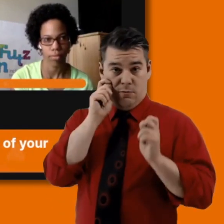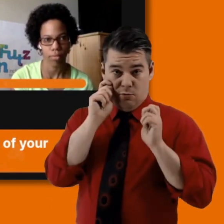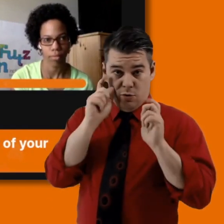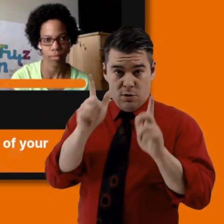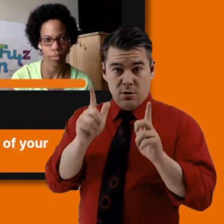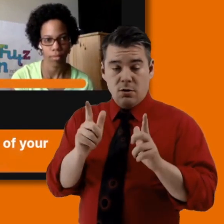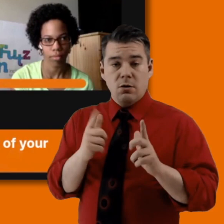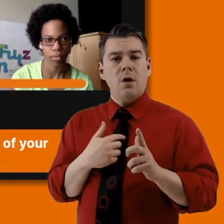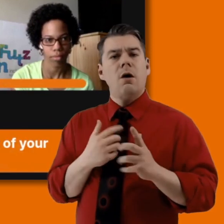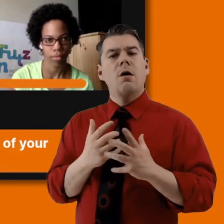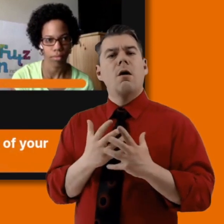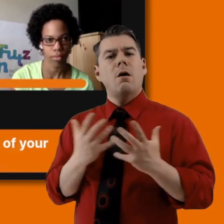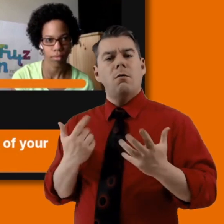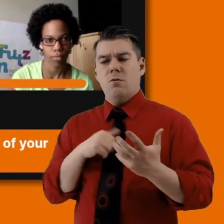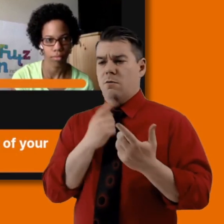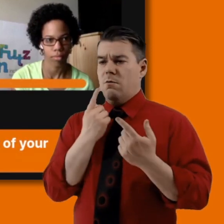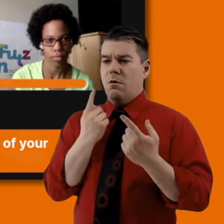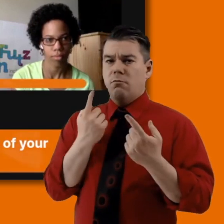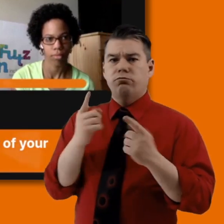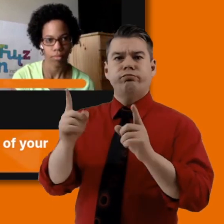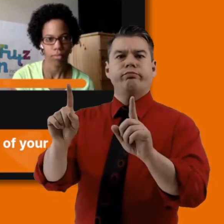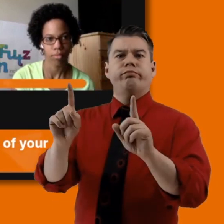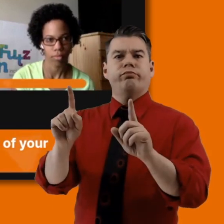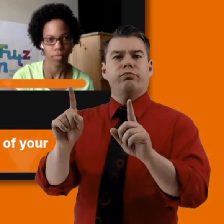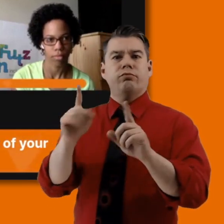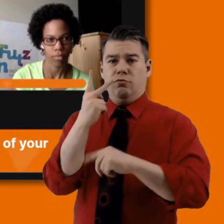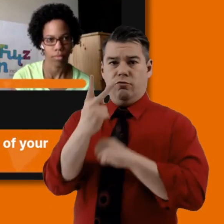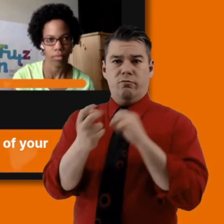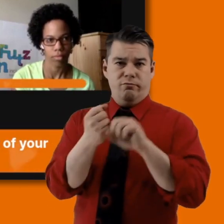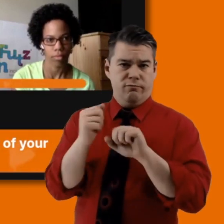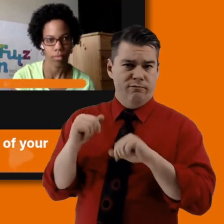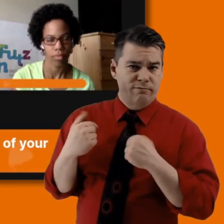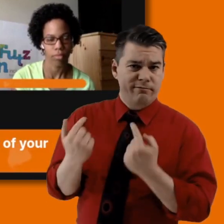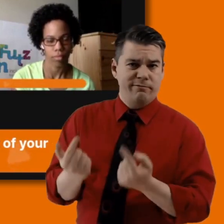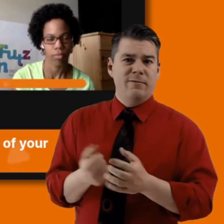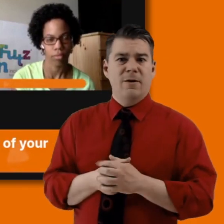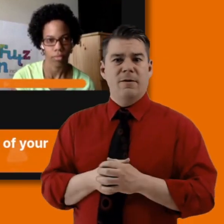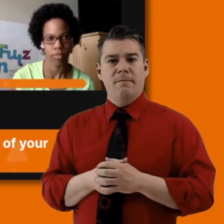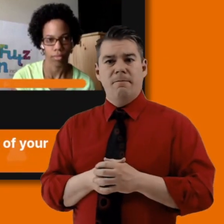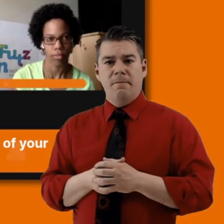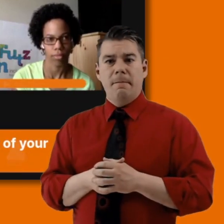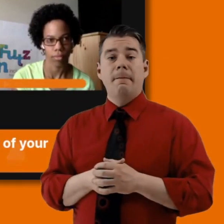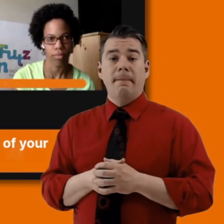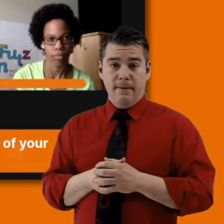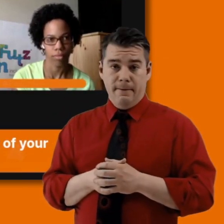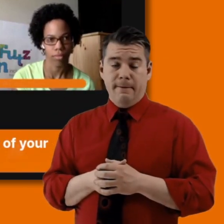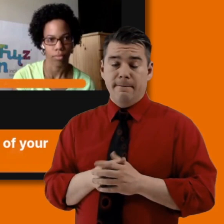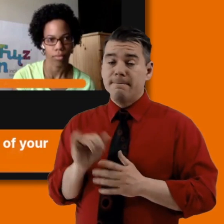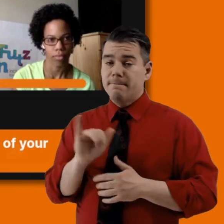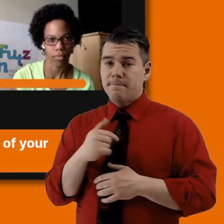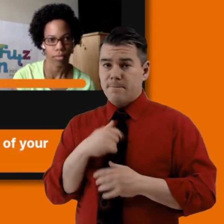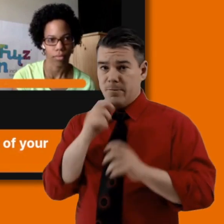surprised at how much we've accomplished in 2 years. And I'm also